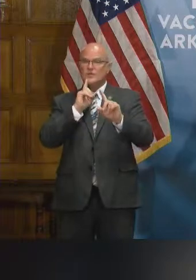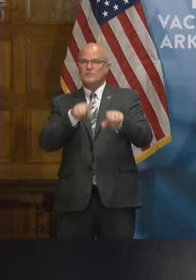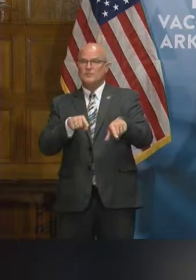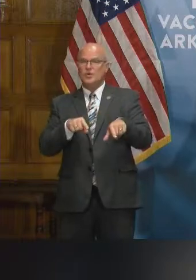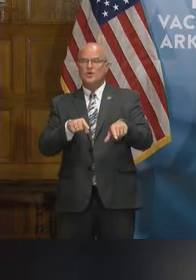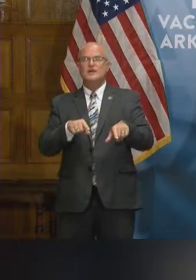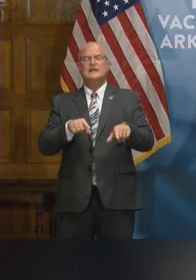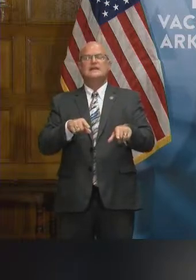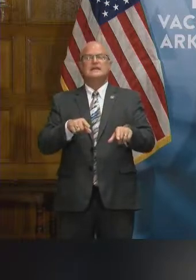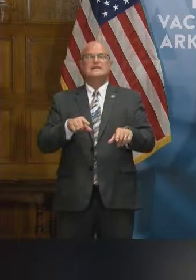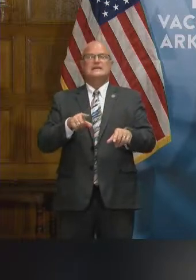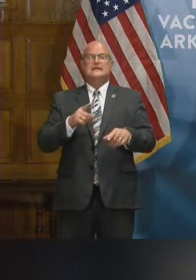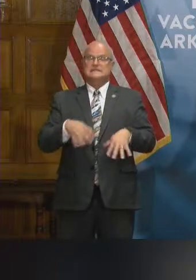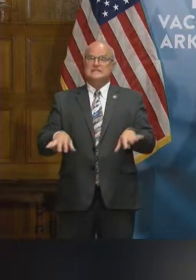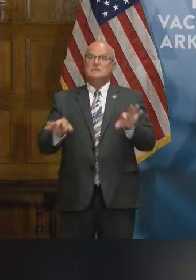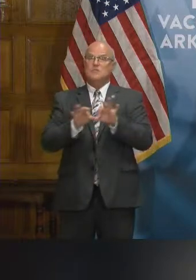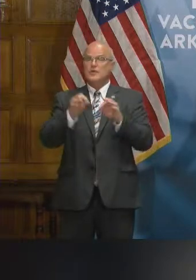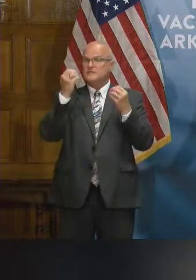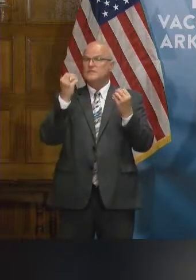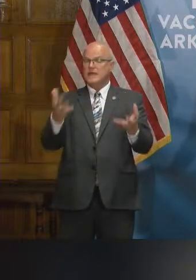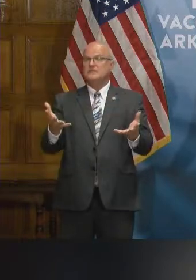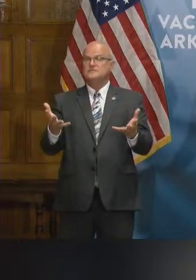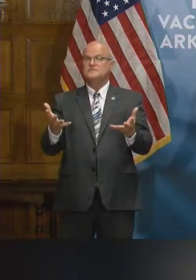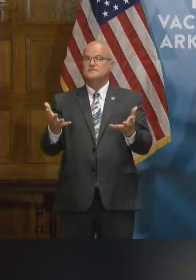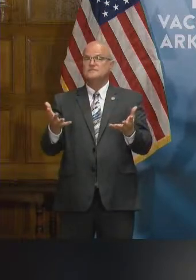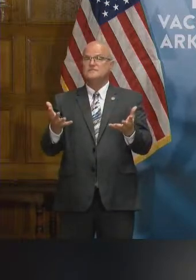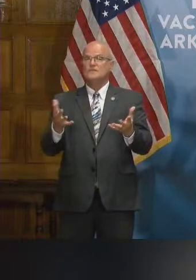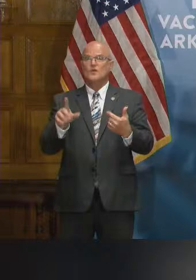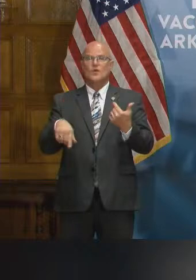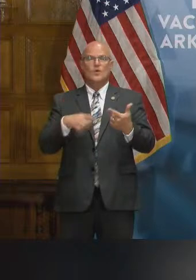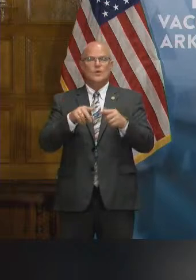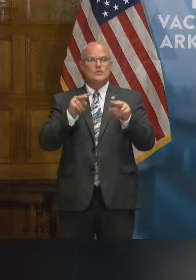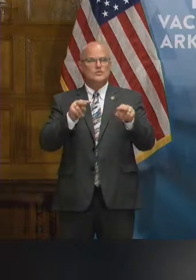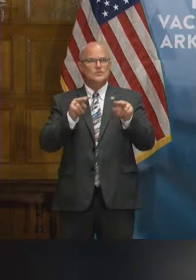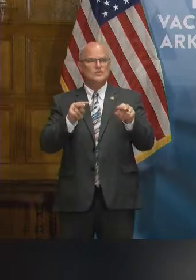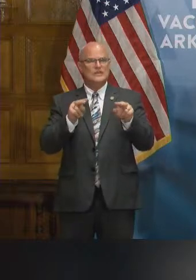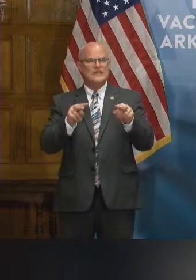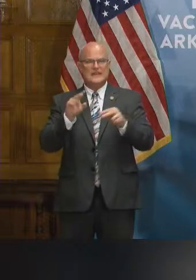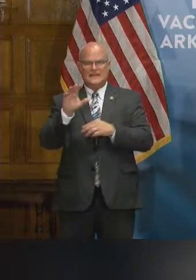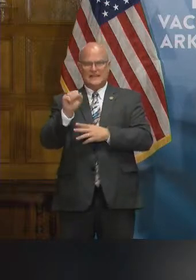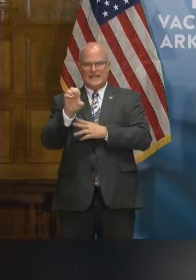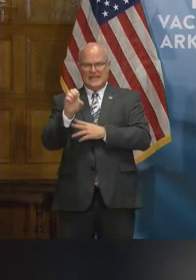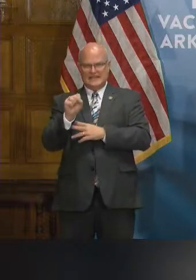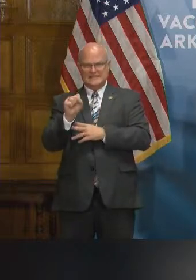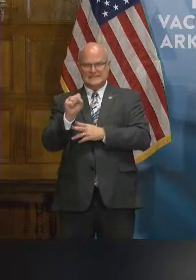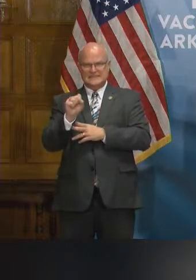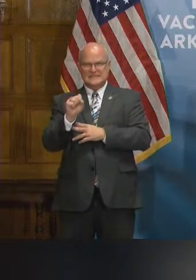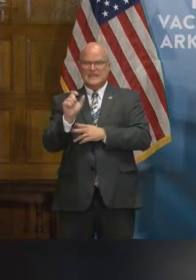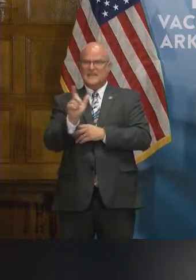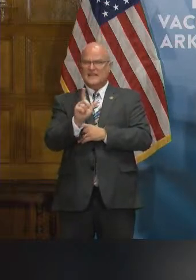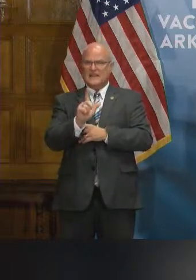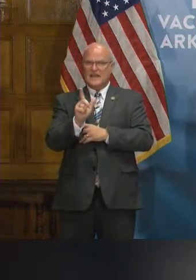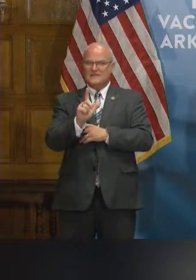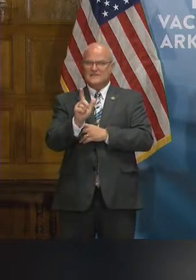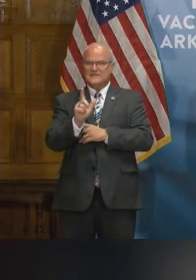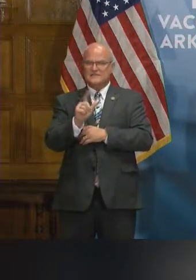because it's important information. And whenever you look at the cases, the left